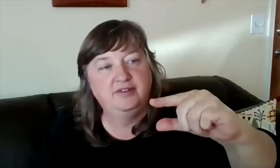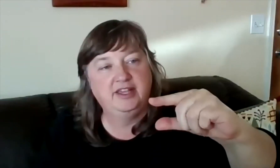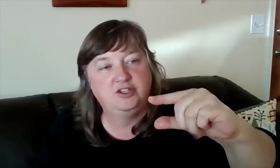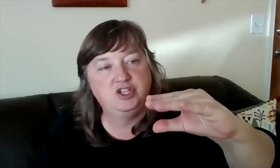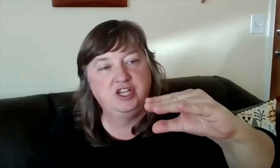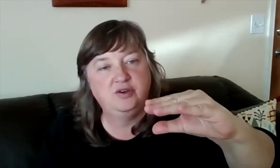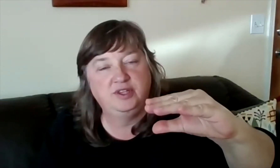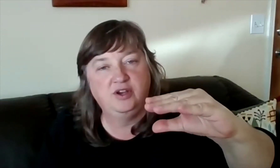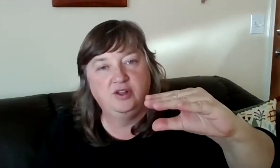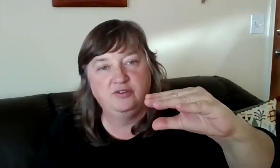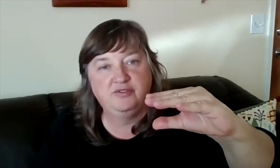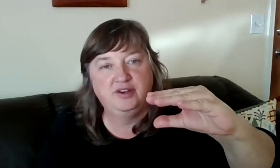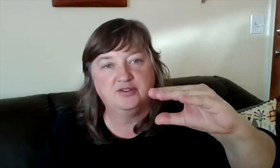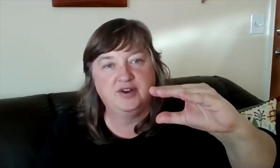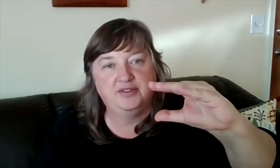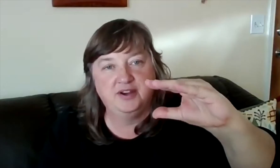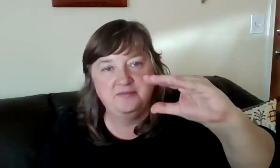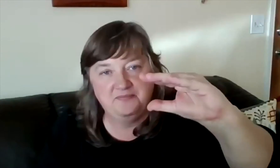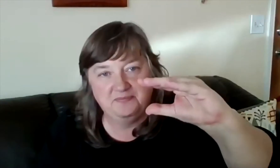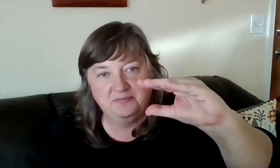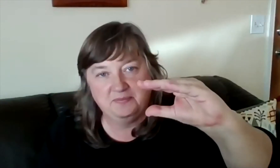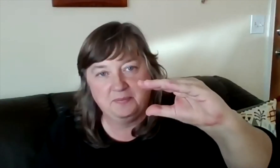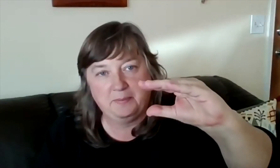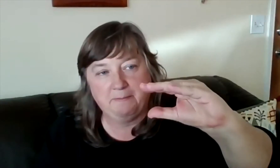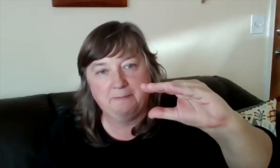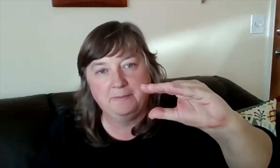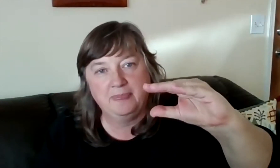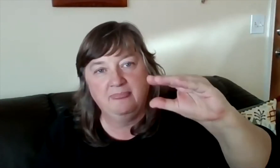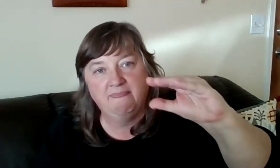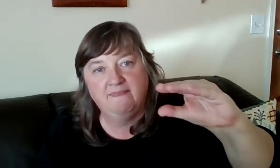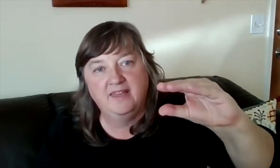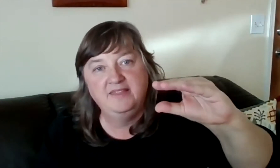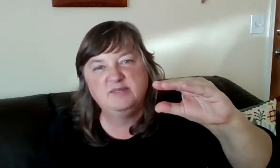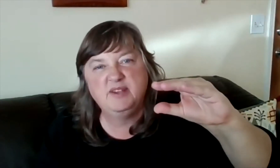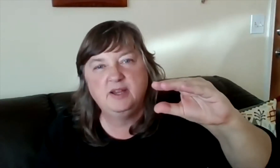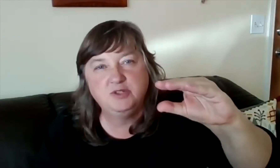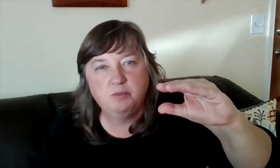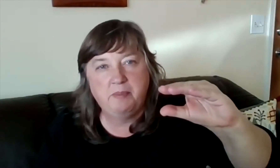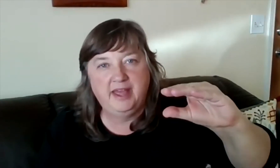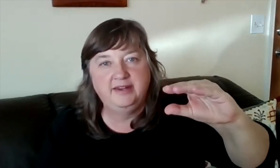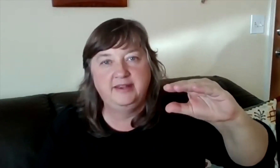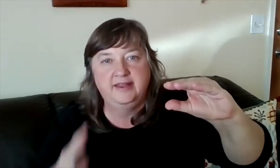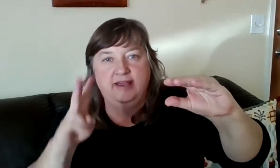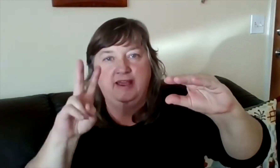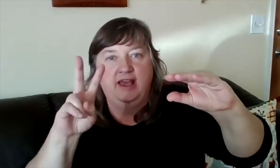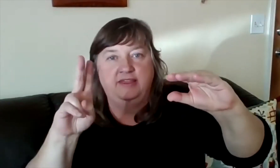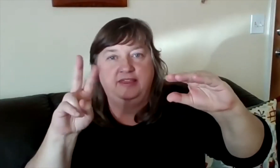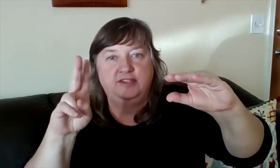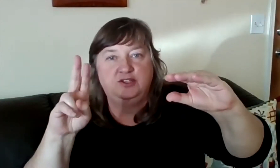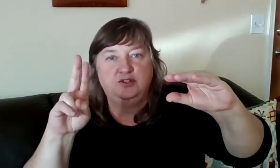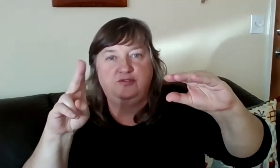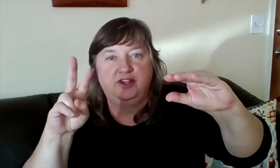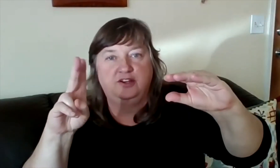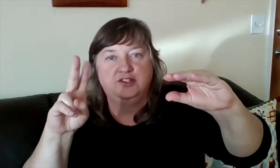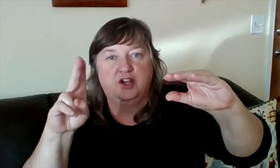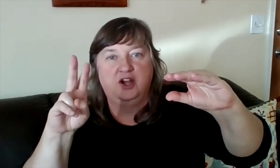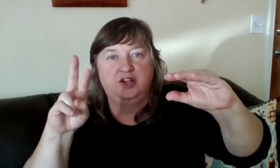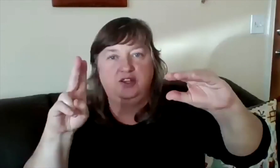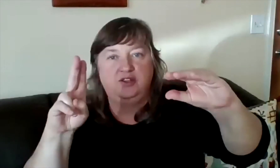like a G, only all your fingers are out there. And this becomes your bed. And these two fingers on